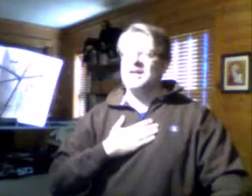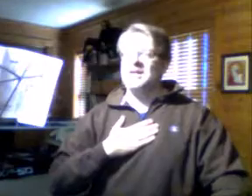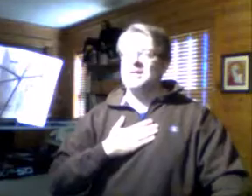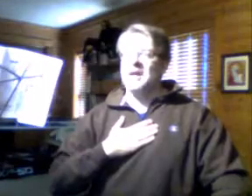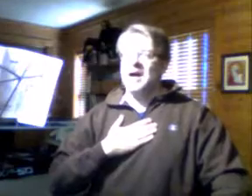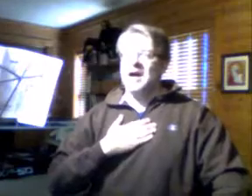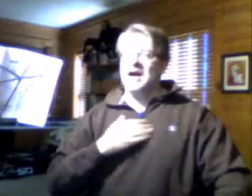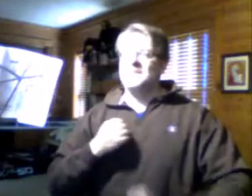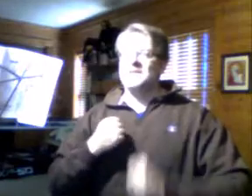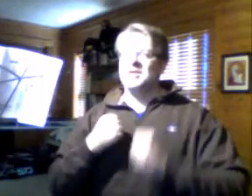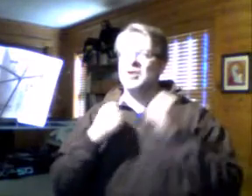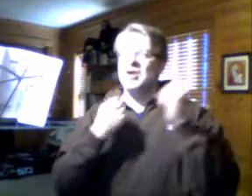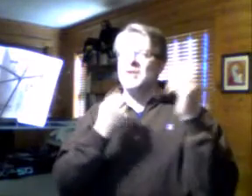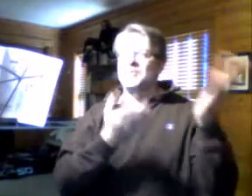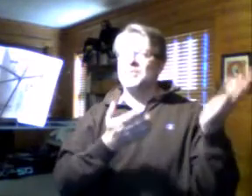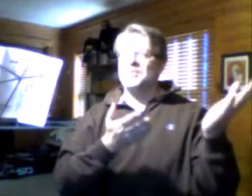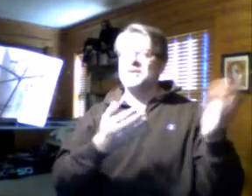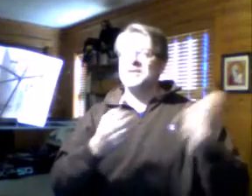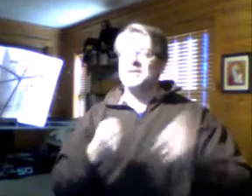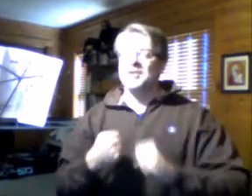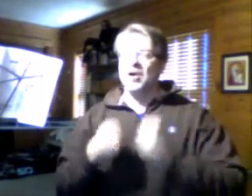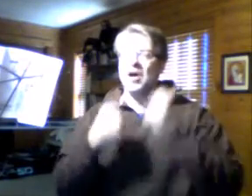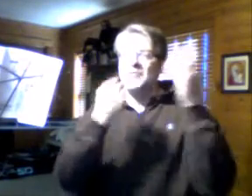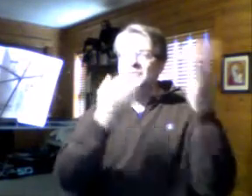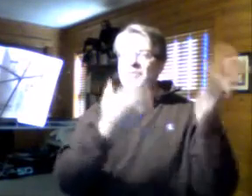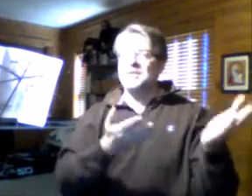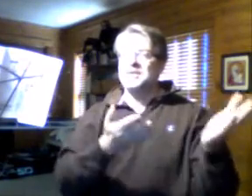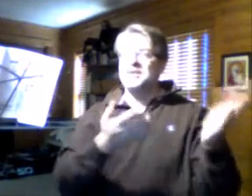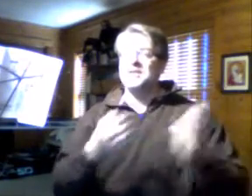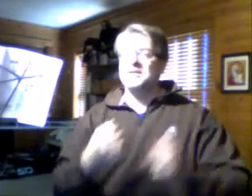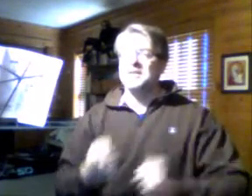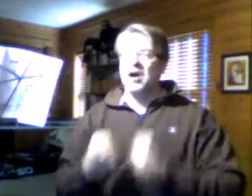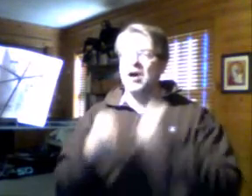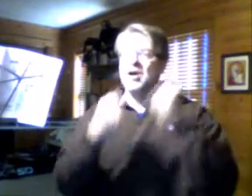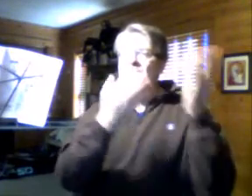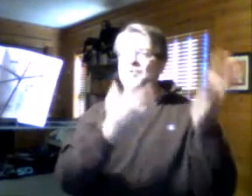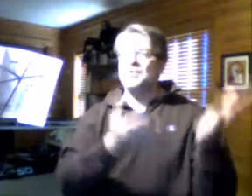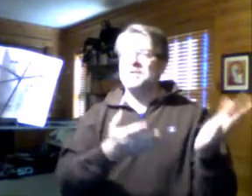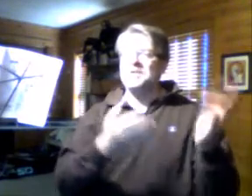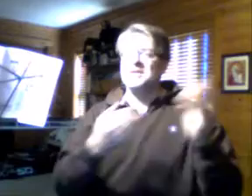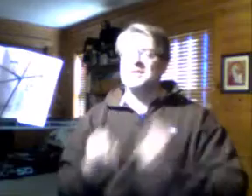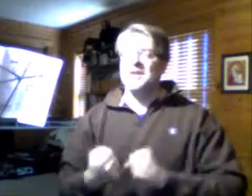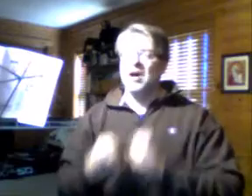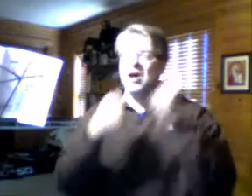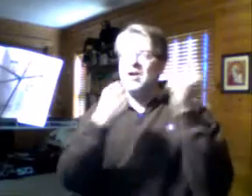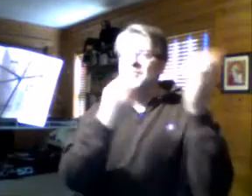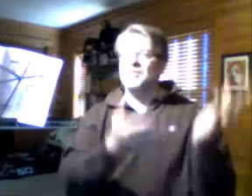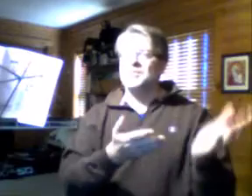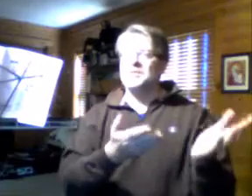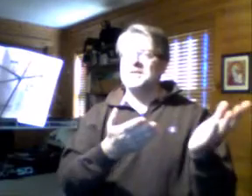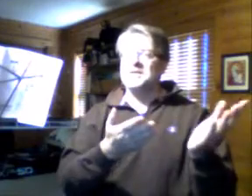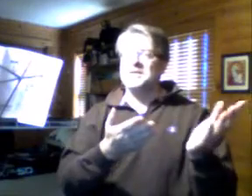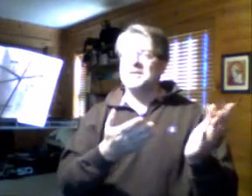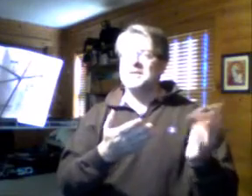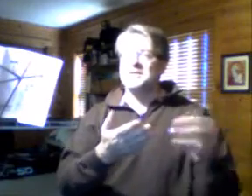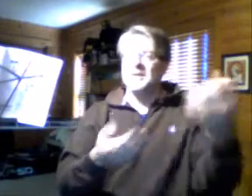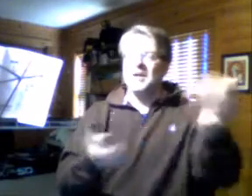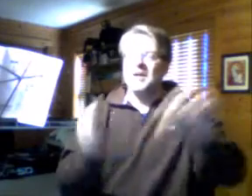mine, I'm gonna offer it, offer it, offer it, offer it.